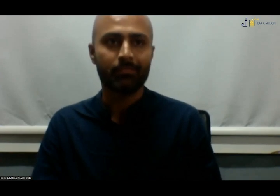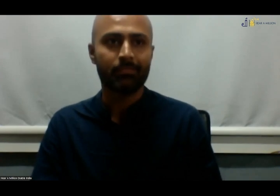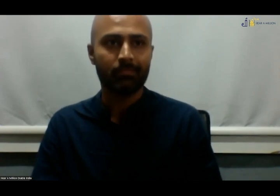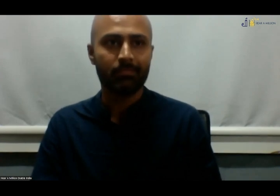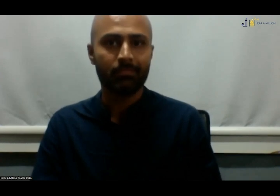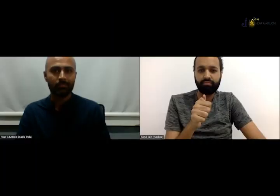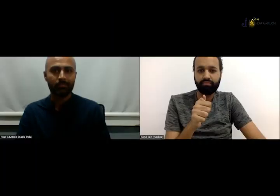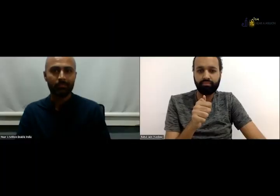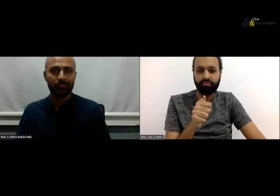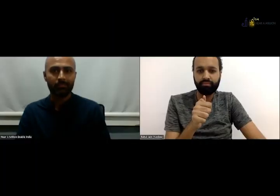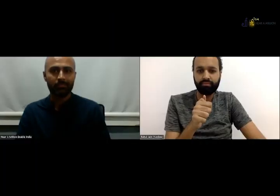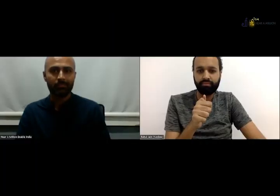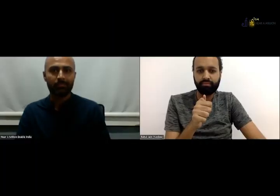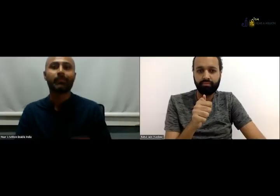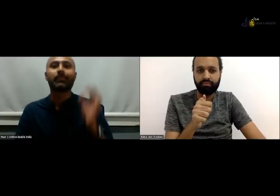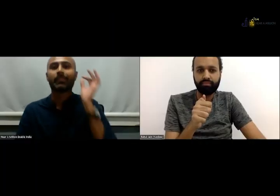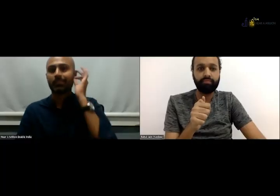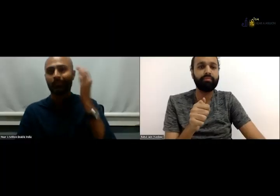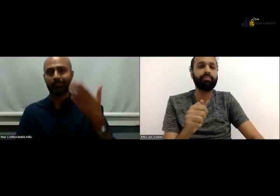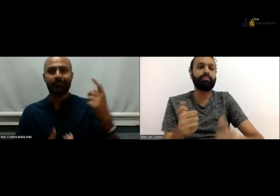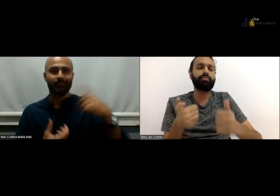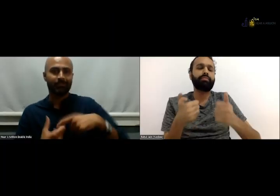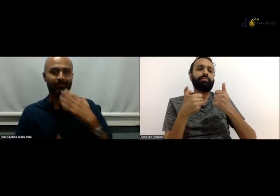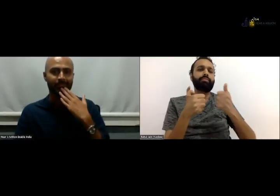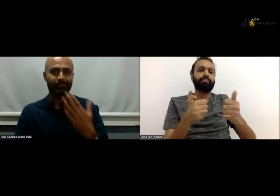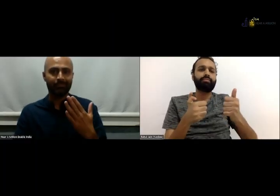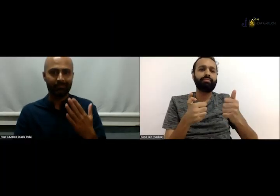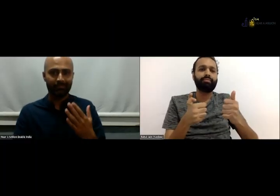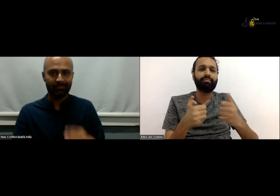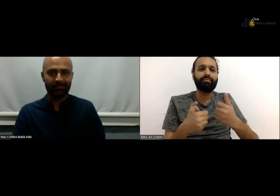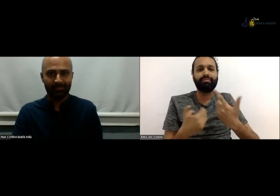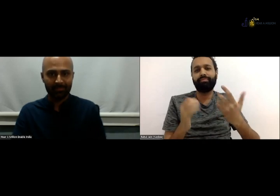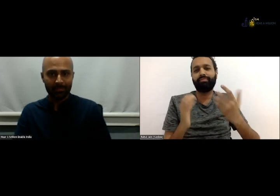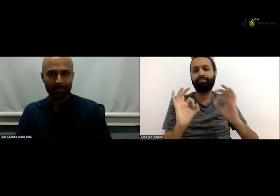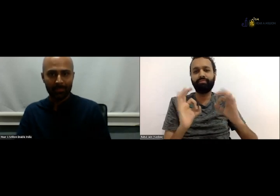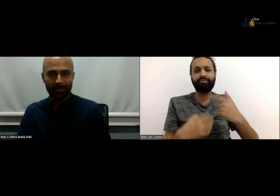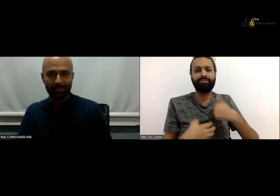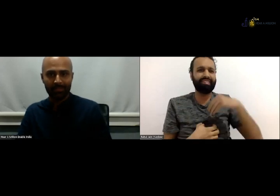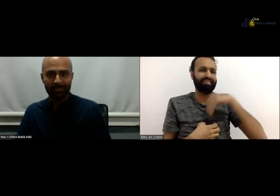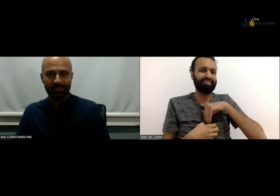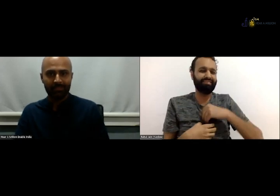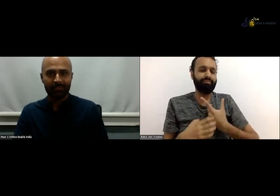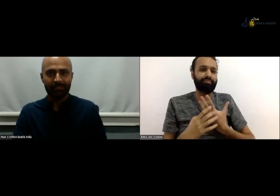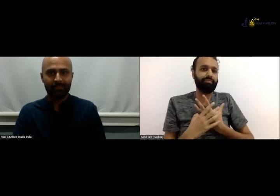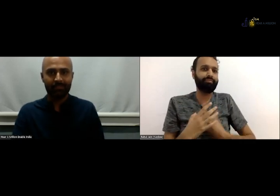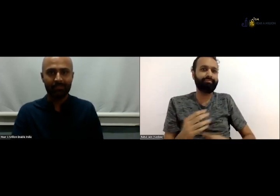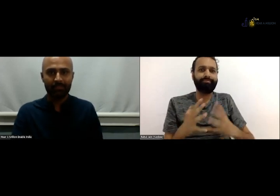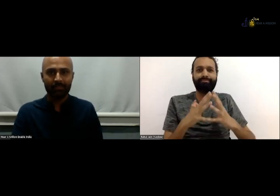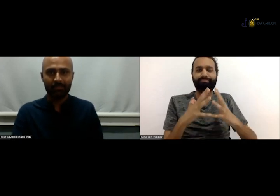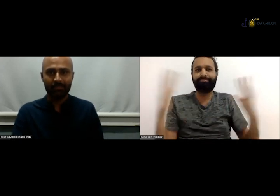also Youth Foundation of Deaf in India. Okay, Rahul here.